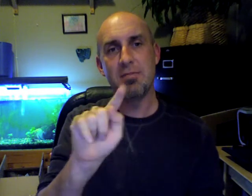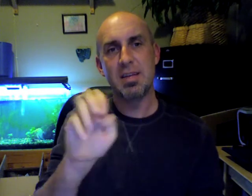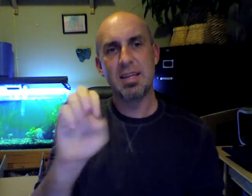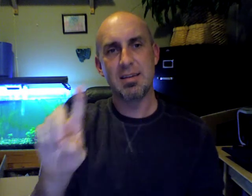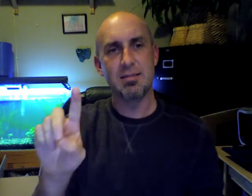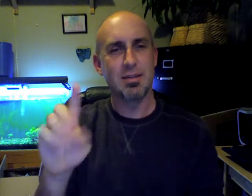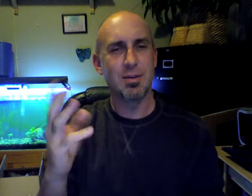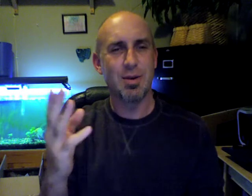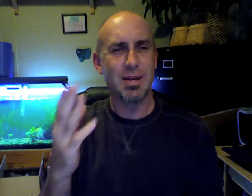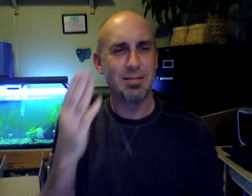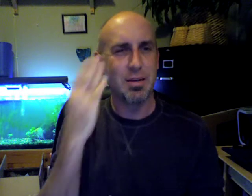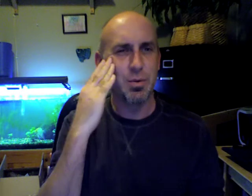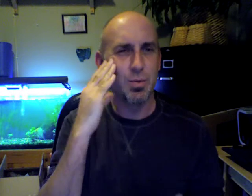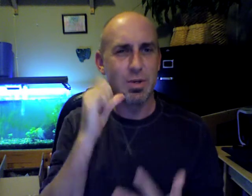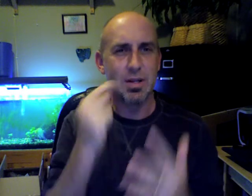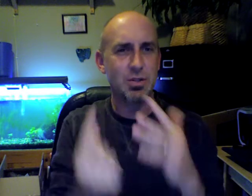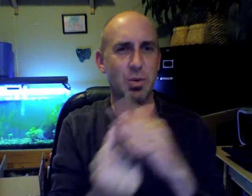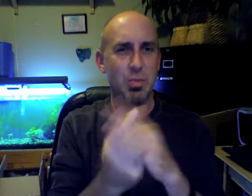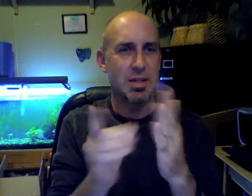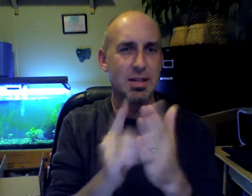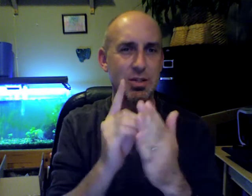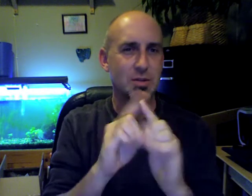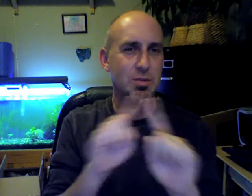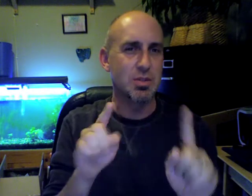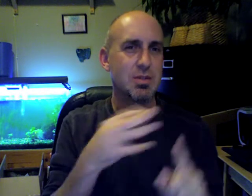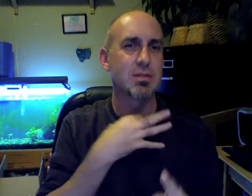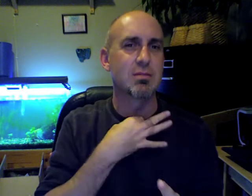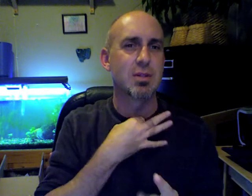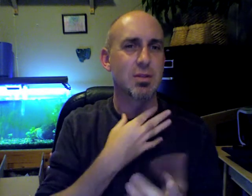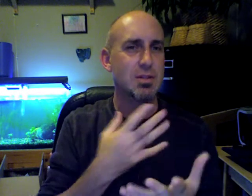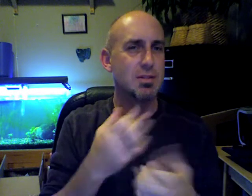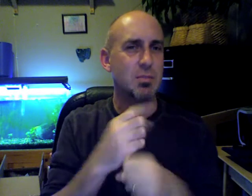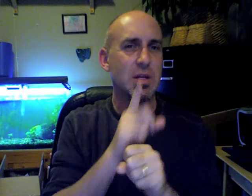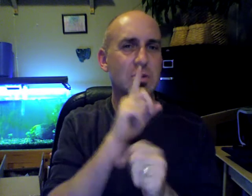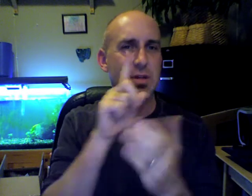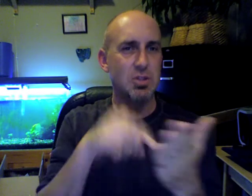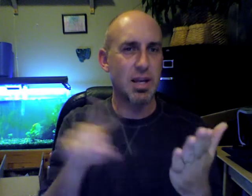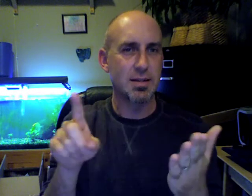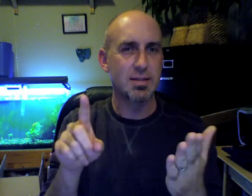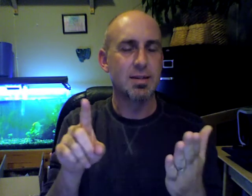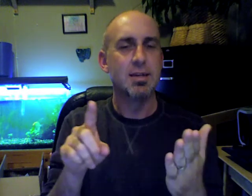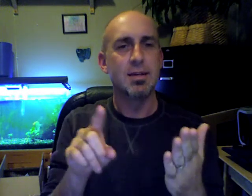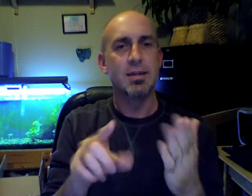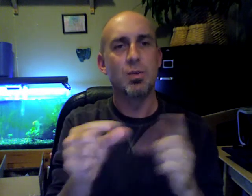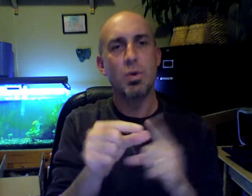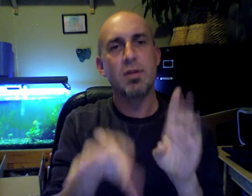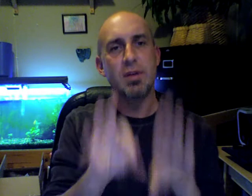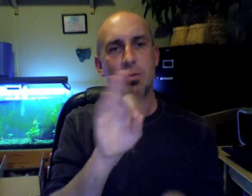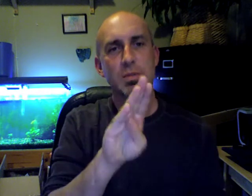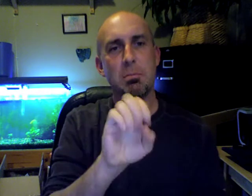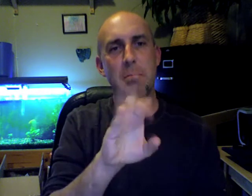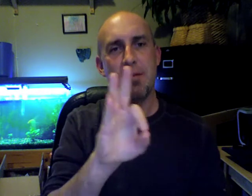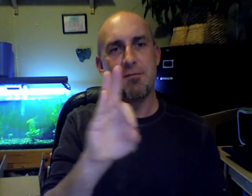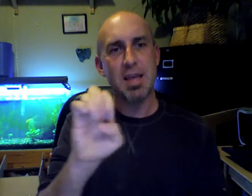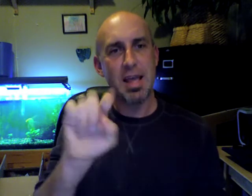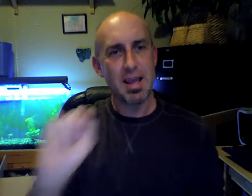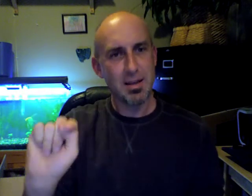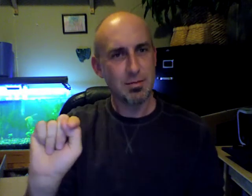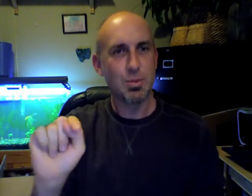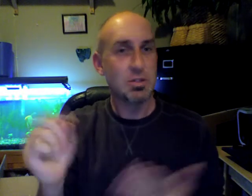buffeted, I knew it would not show up in the dictionary, but just curious just to make sure I checked. And the word I found was buffet, which